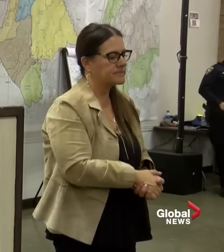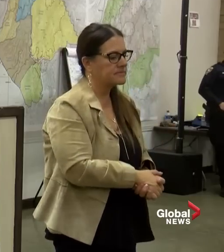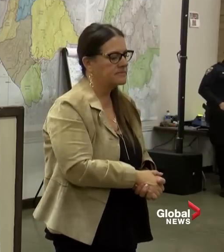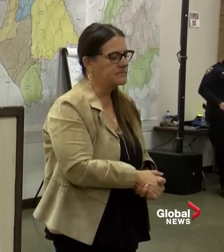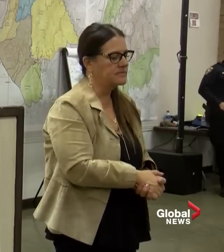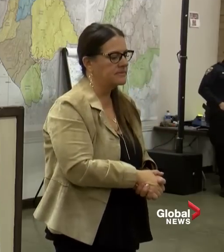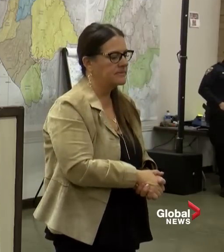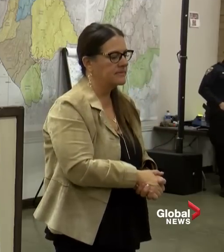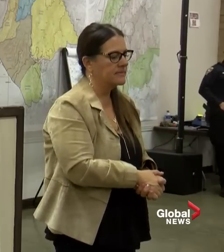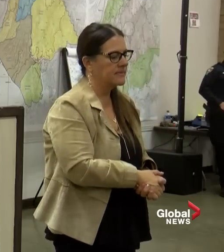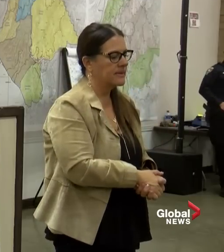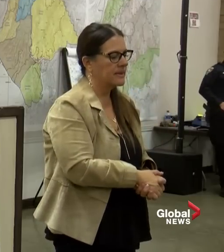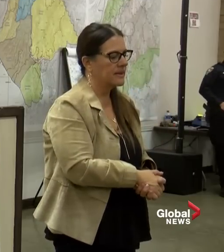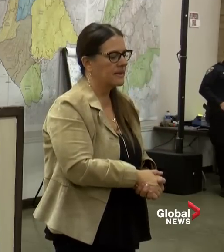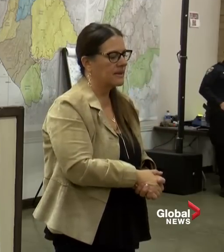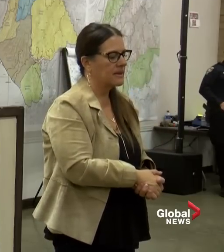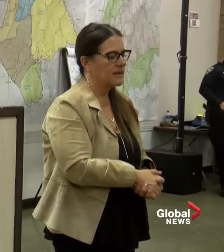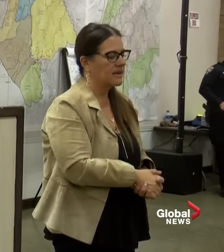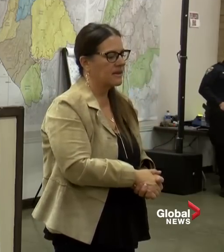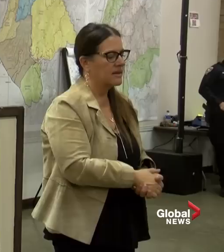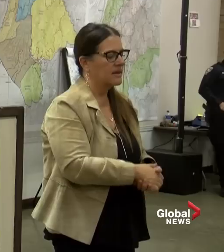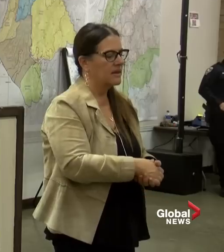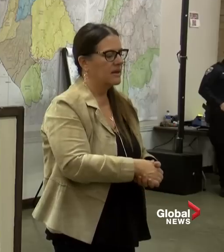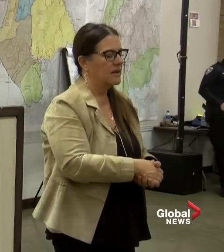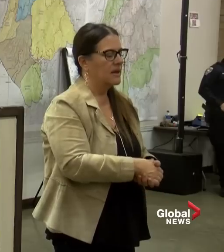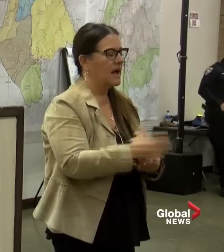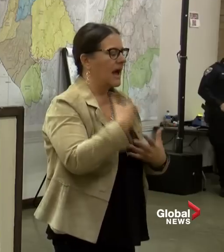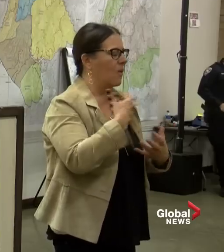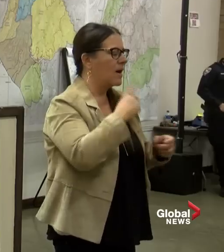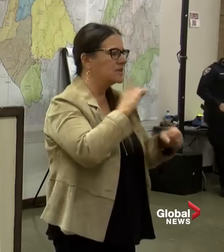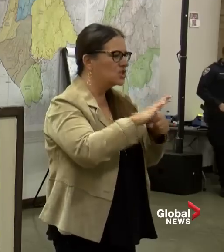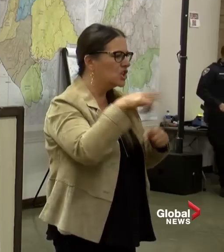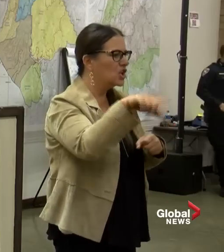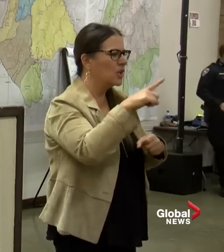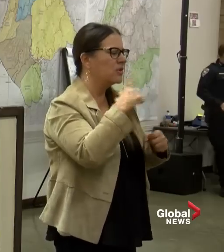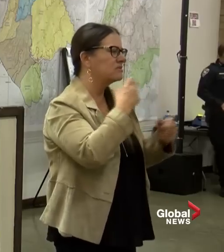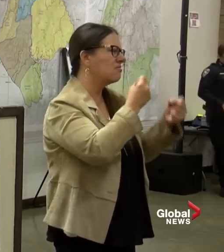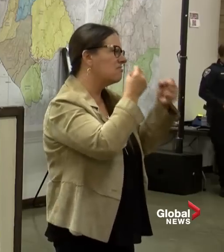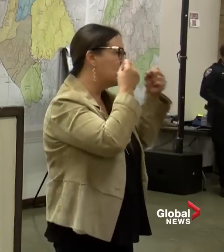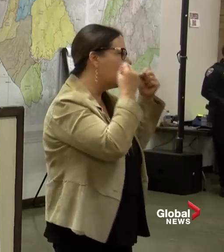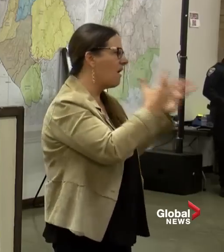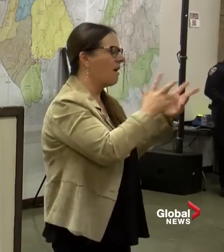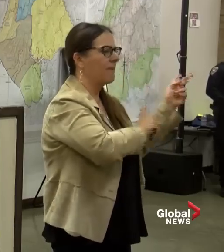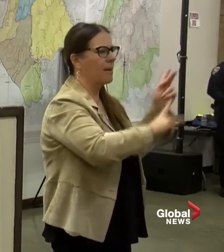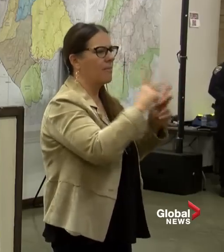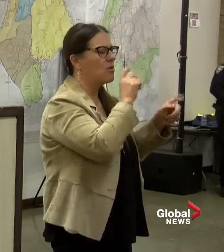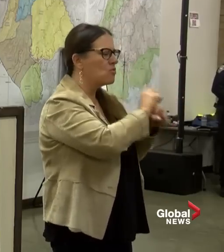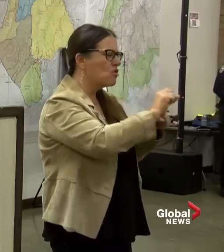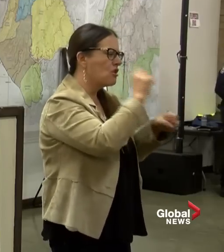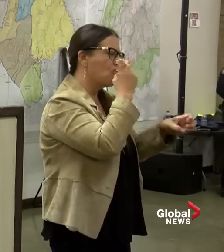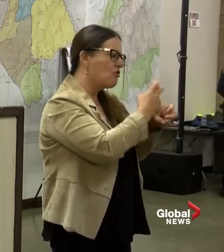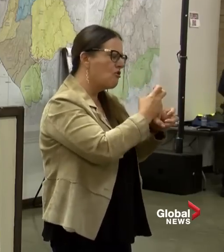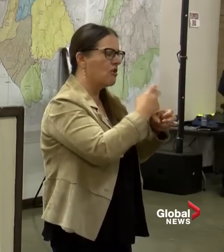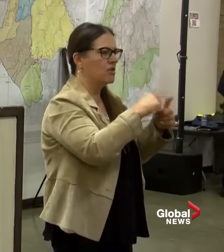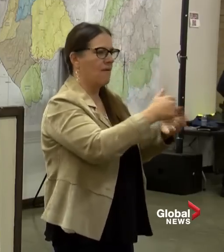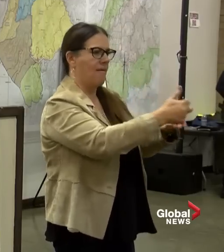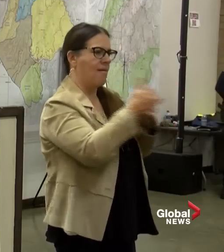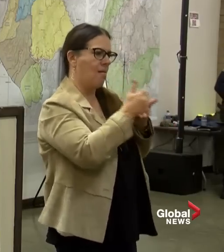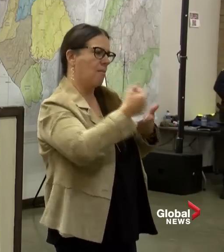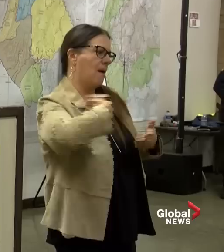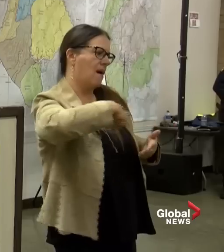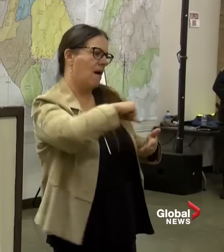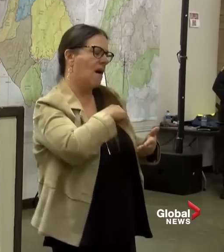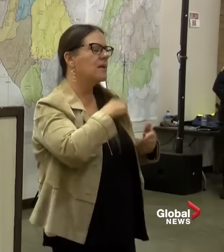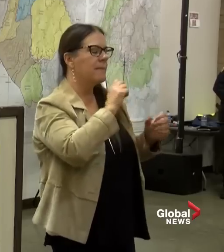Just please know that there is an army of people working on our behalf to get us back into our homes. And